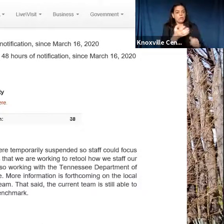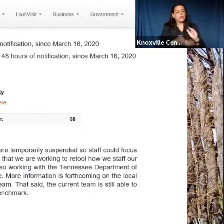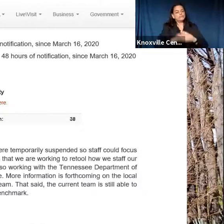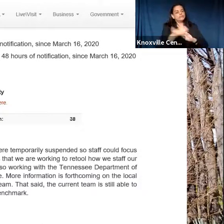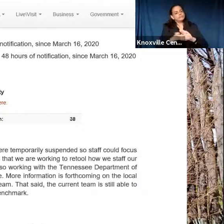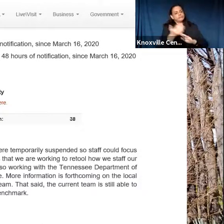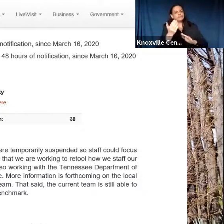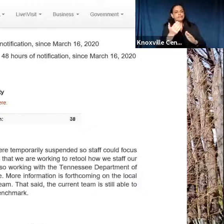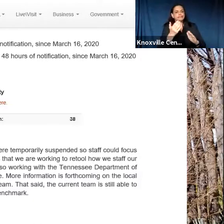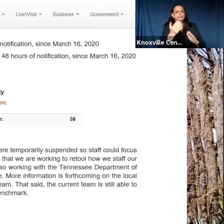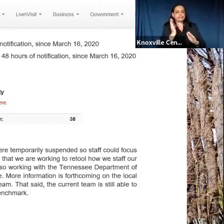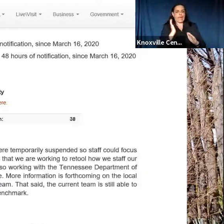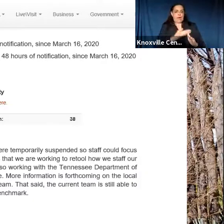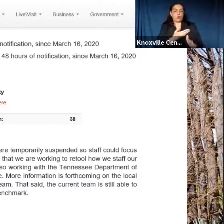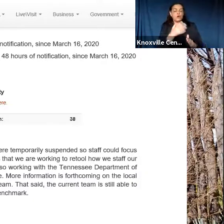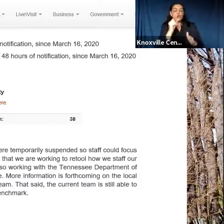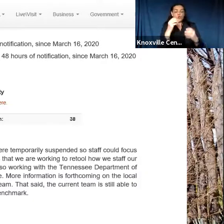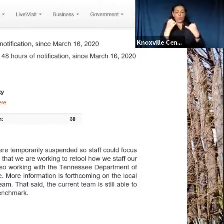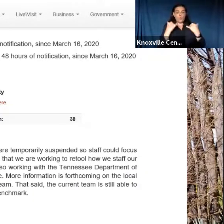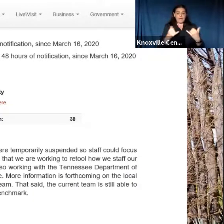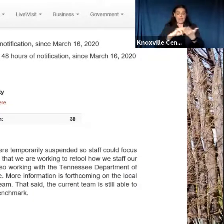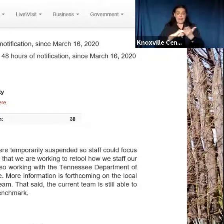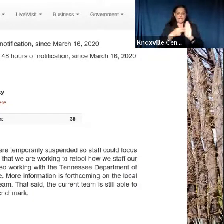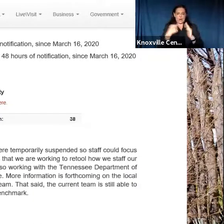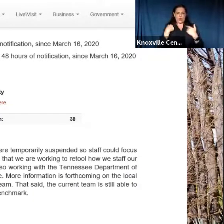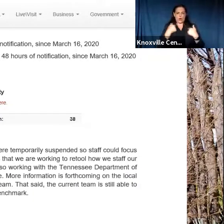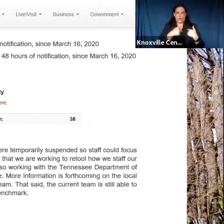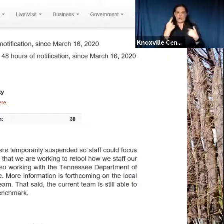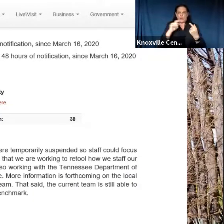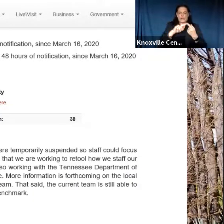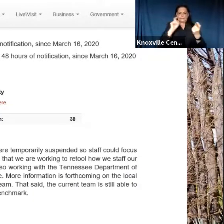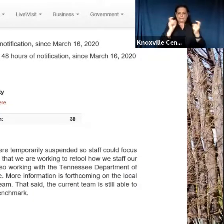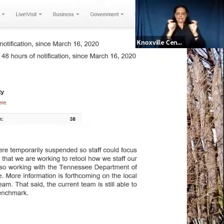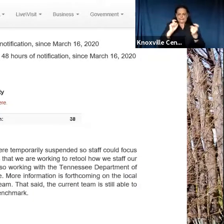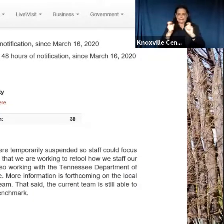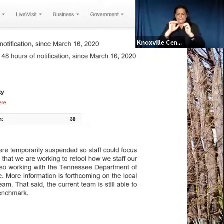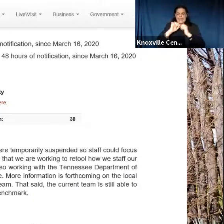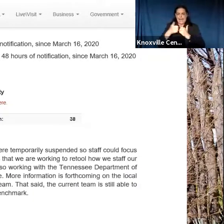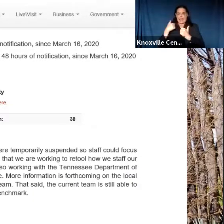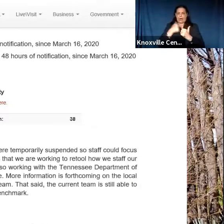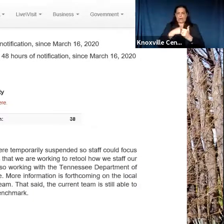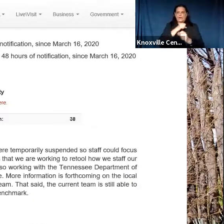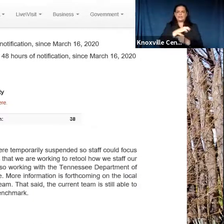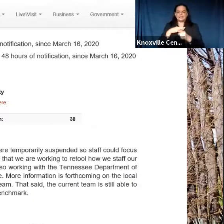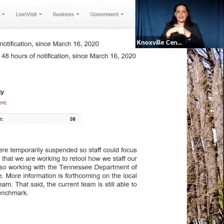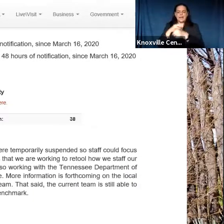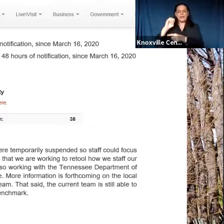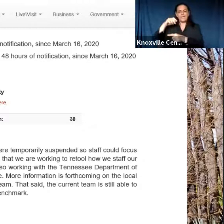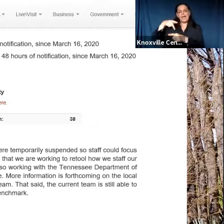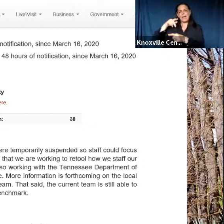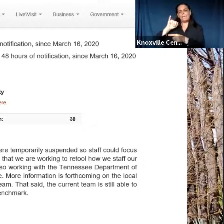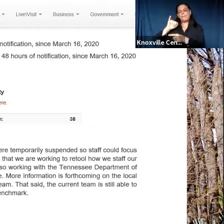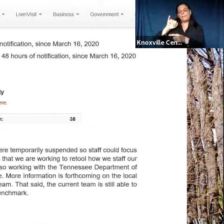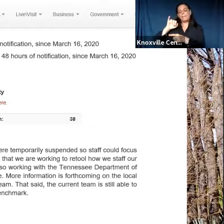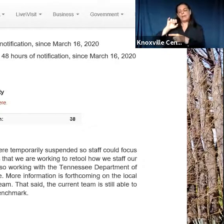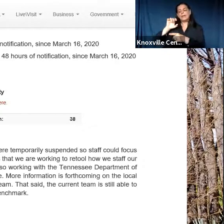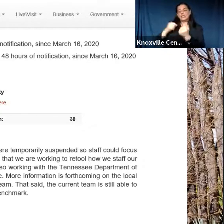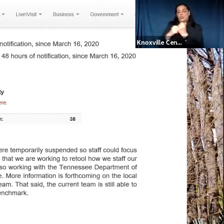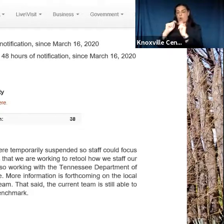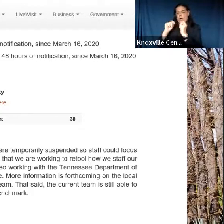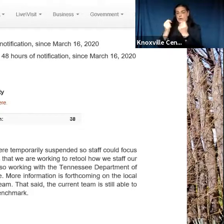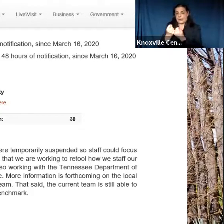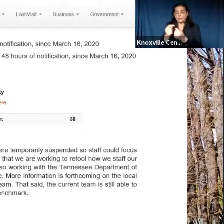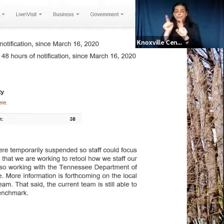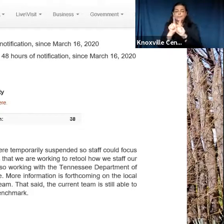plan. This means we are now working to retool how we staff our epi support teams. To advance these efforts, we are also working with the